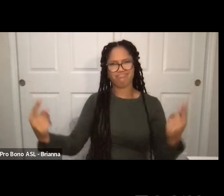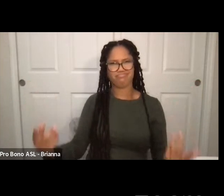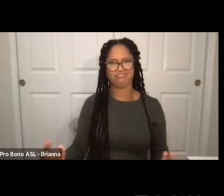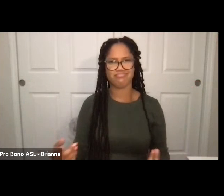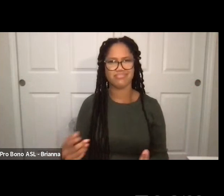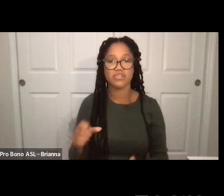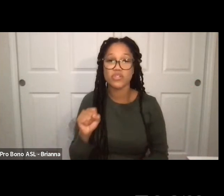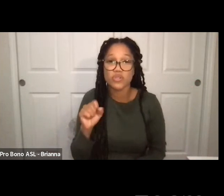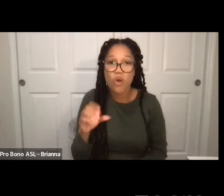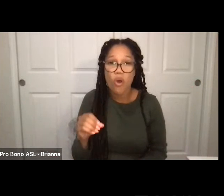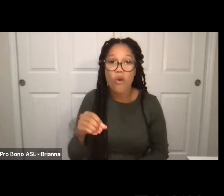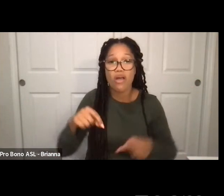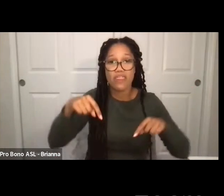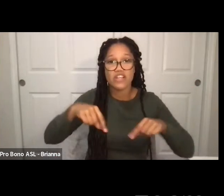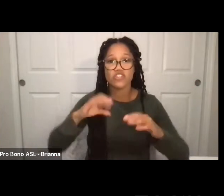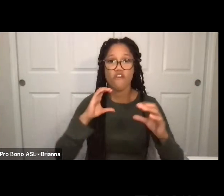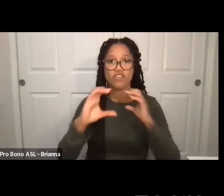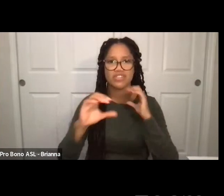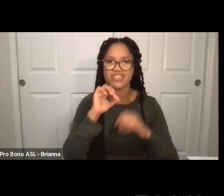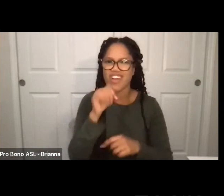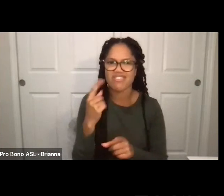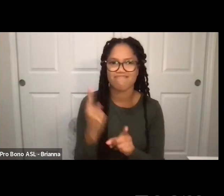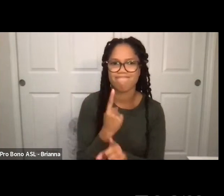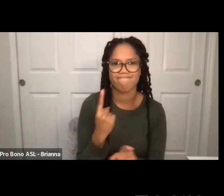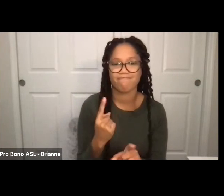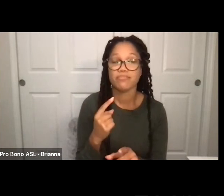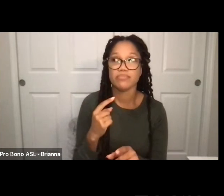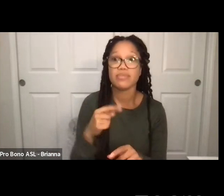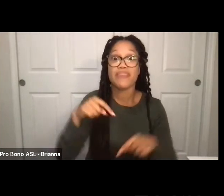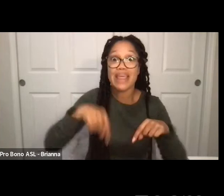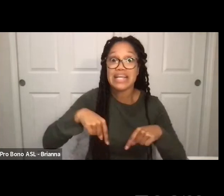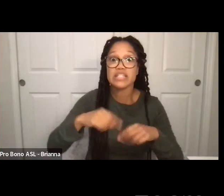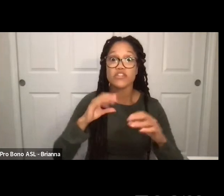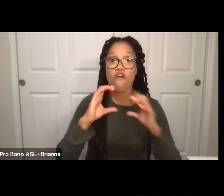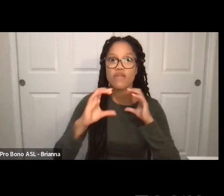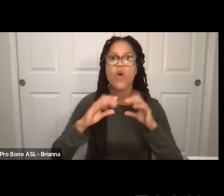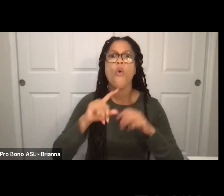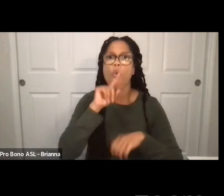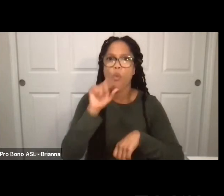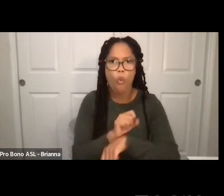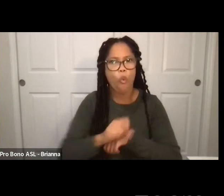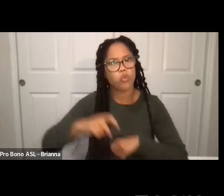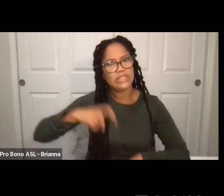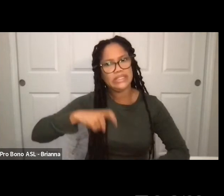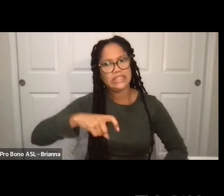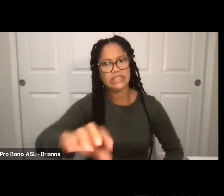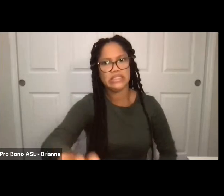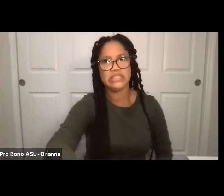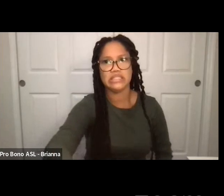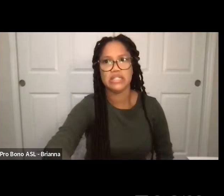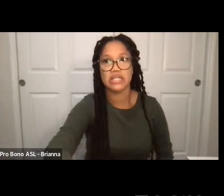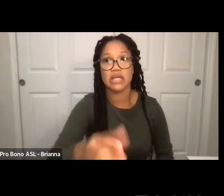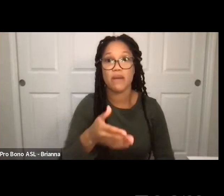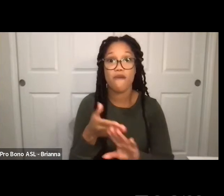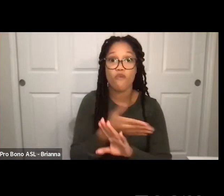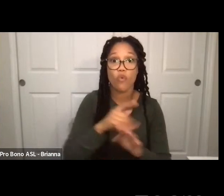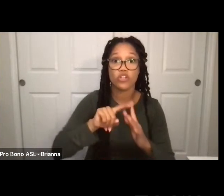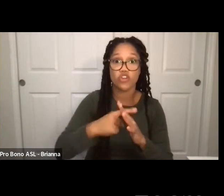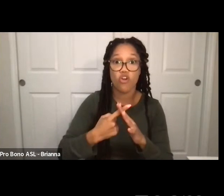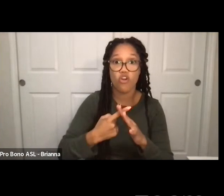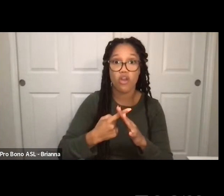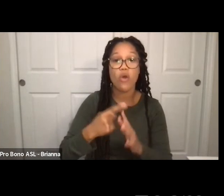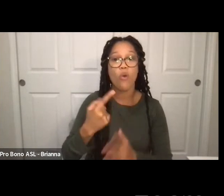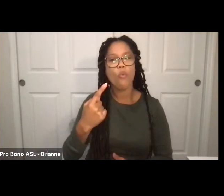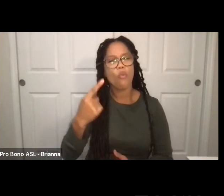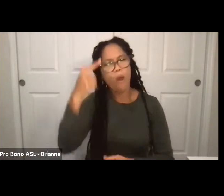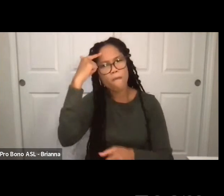necessary conversation. And as we were having the press conference, or before it even started, a brother walked up to me, and I assumed he